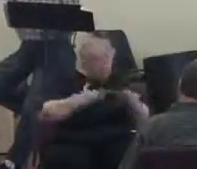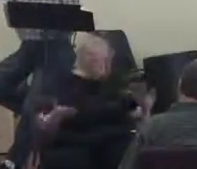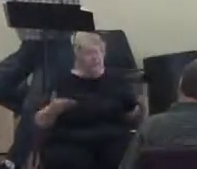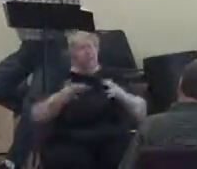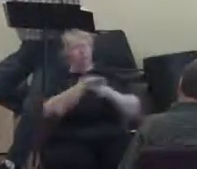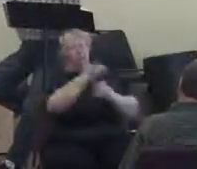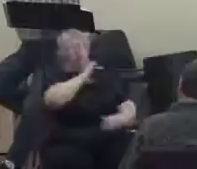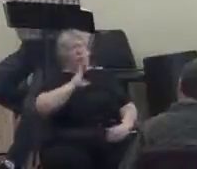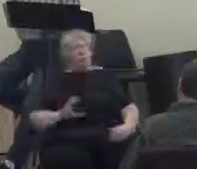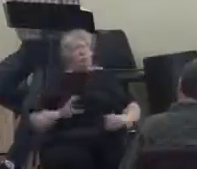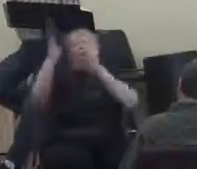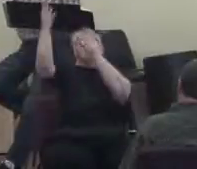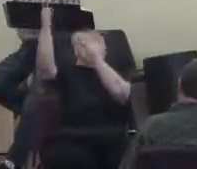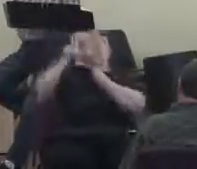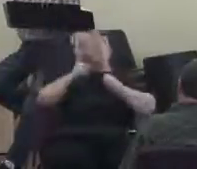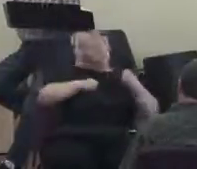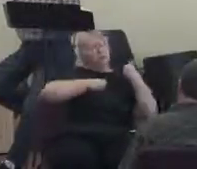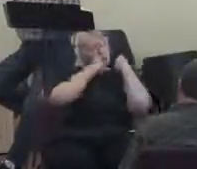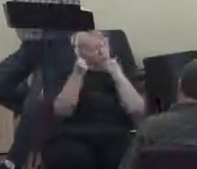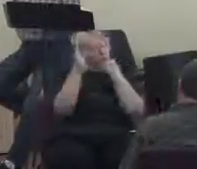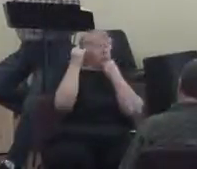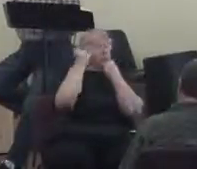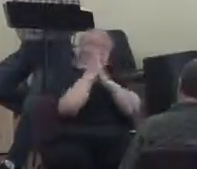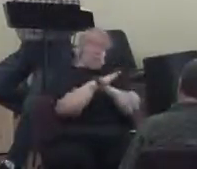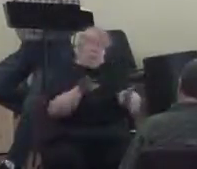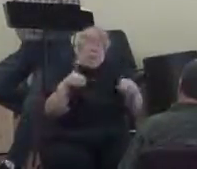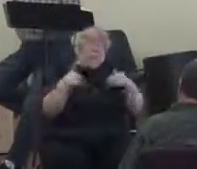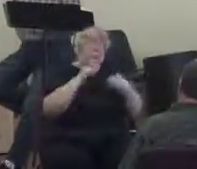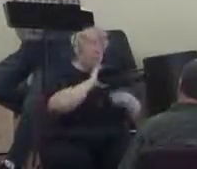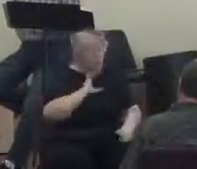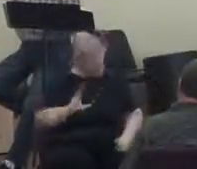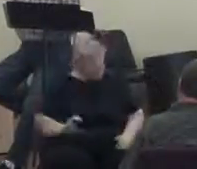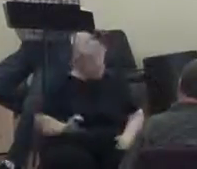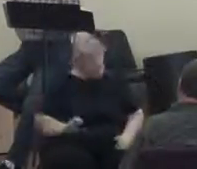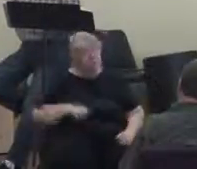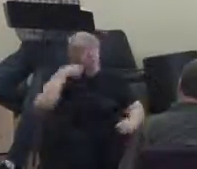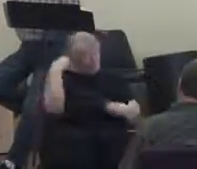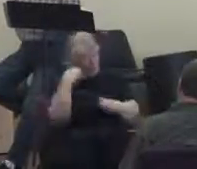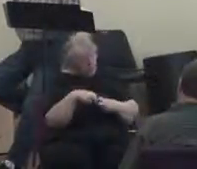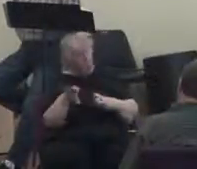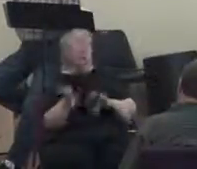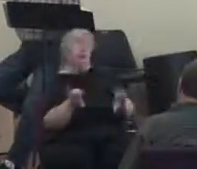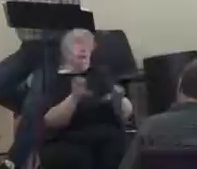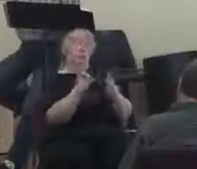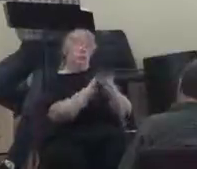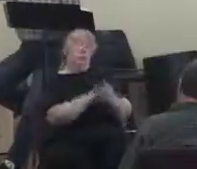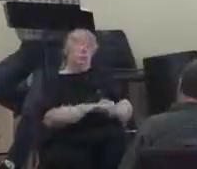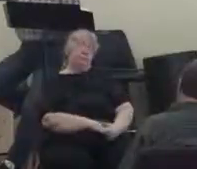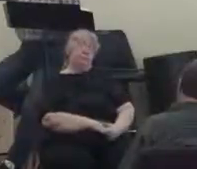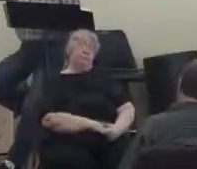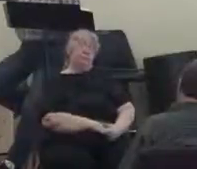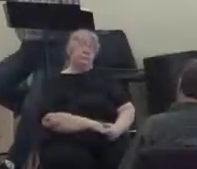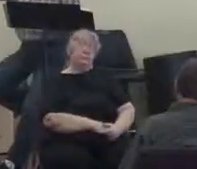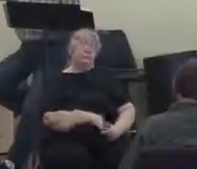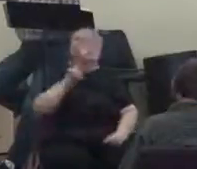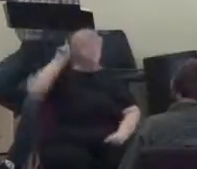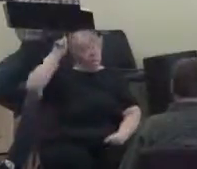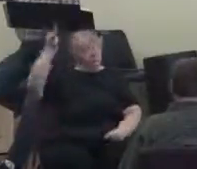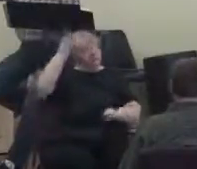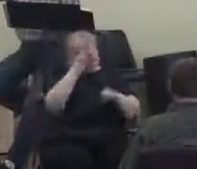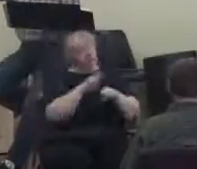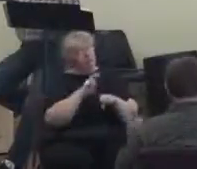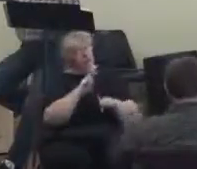strength. And if we don't have Christ, it's hard to do it. He's the rock that